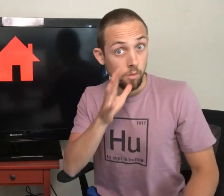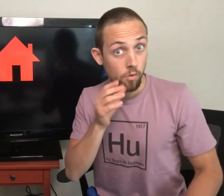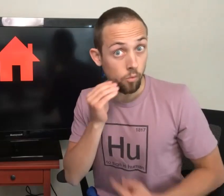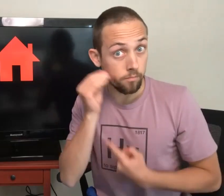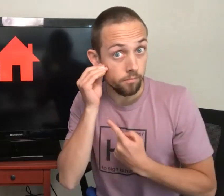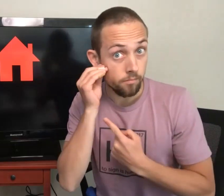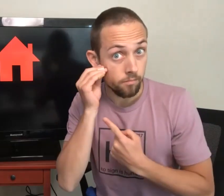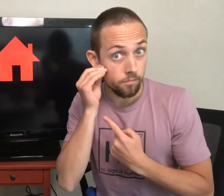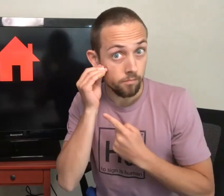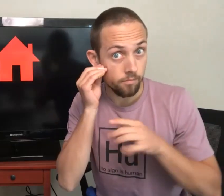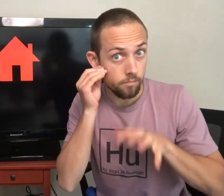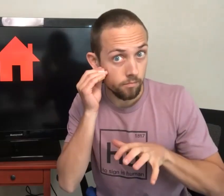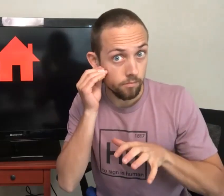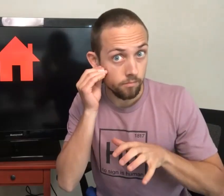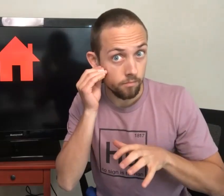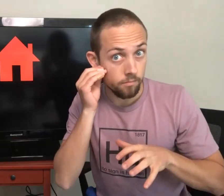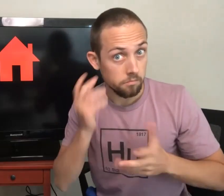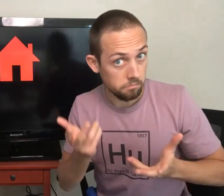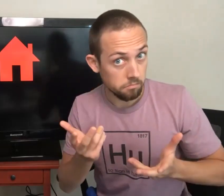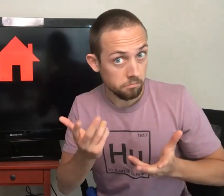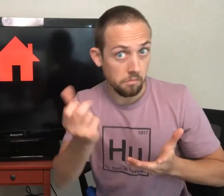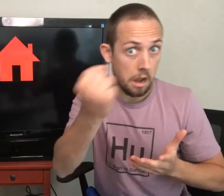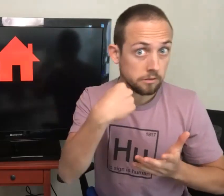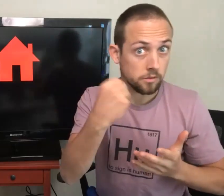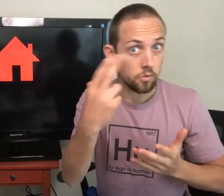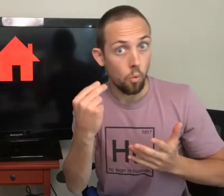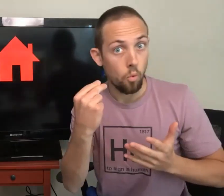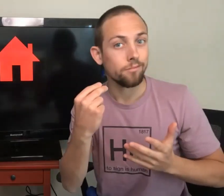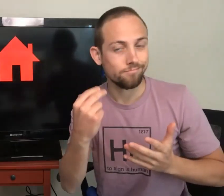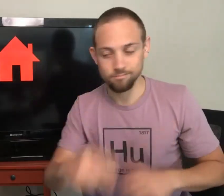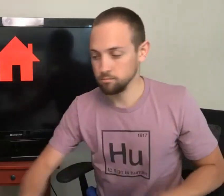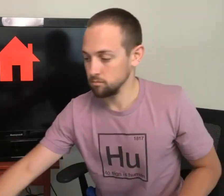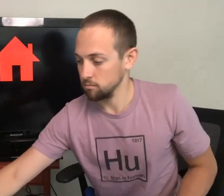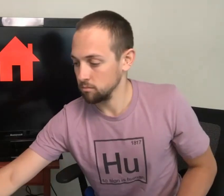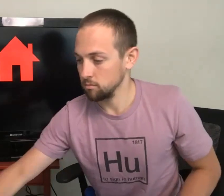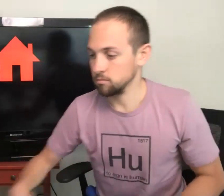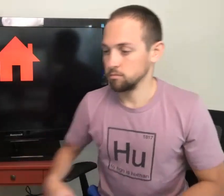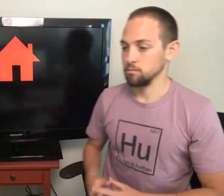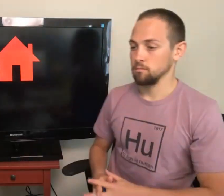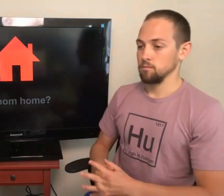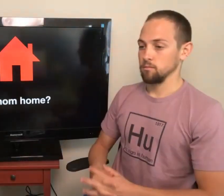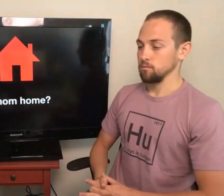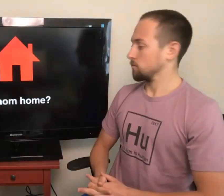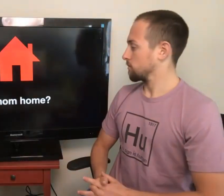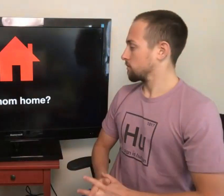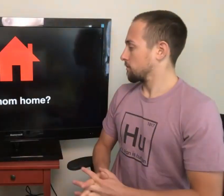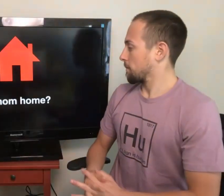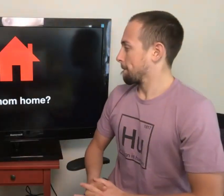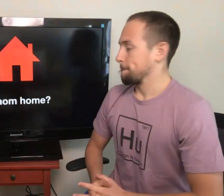sign quickly. The last sign stays for just a moment and you hold it. So those three features together